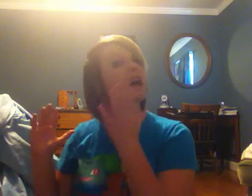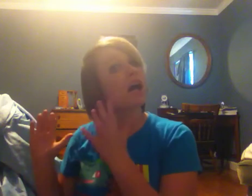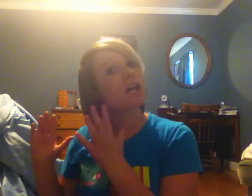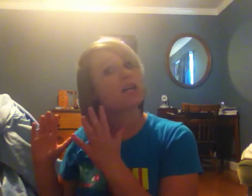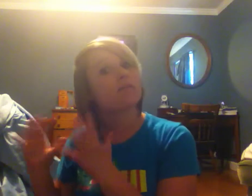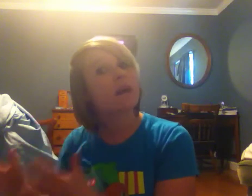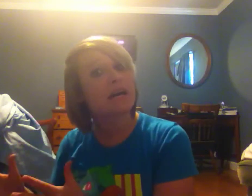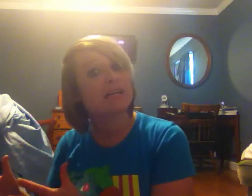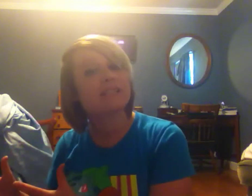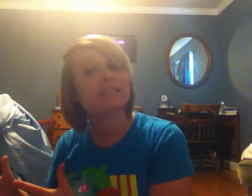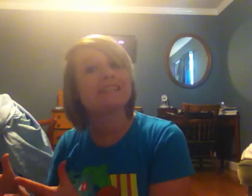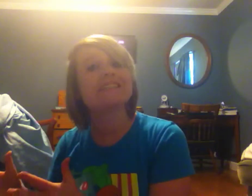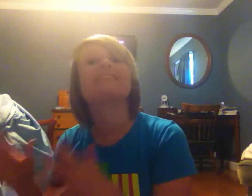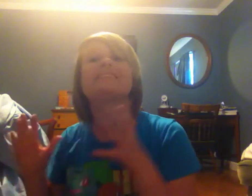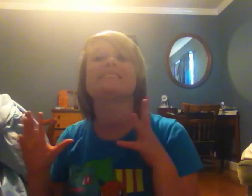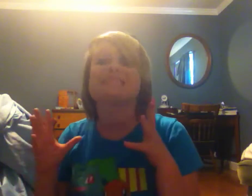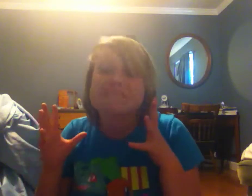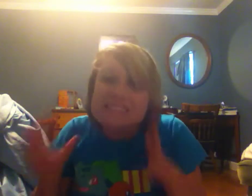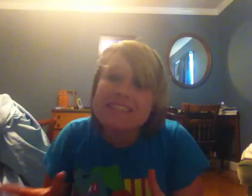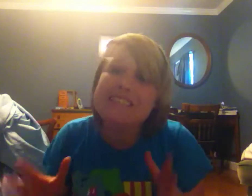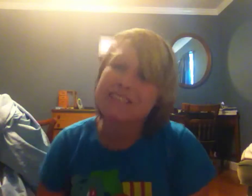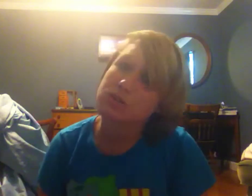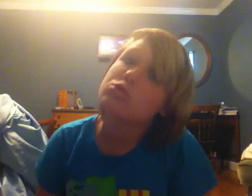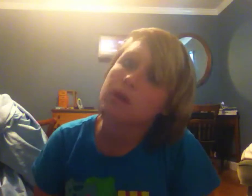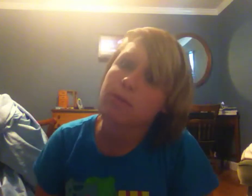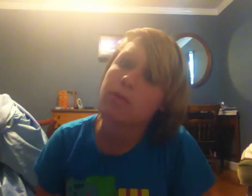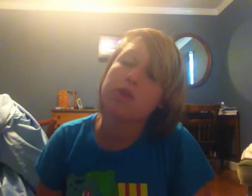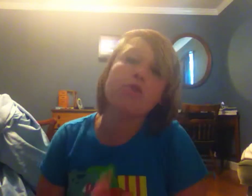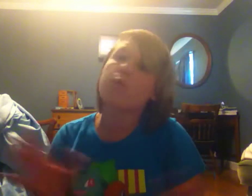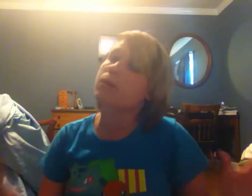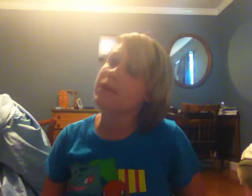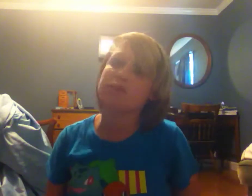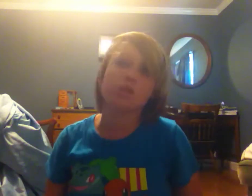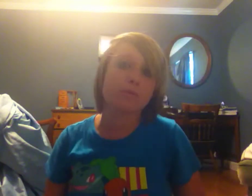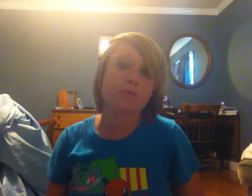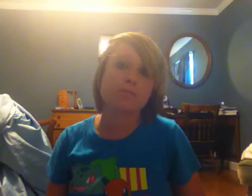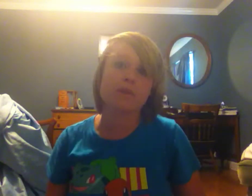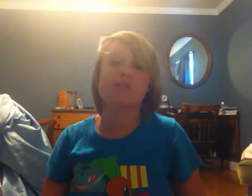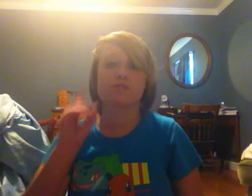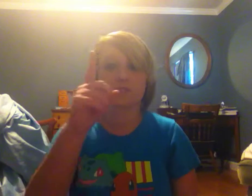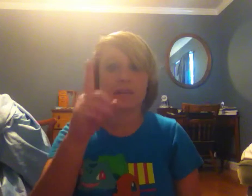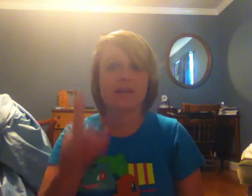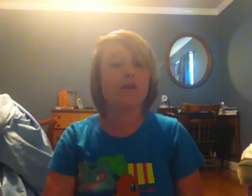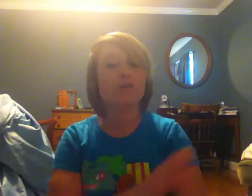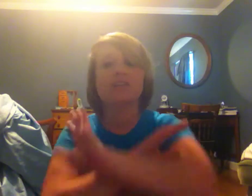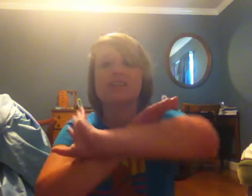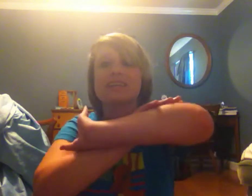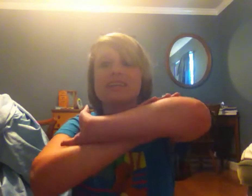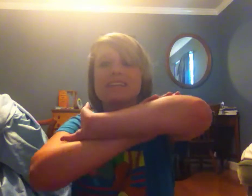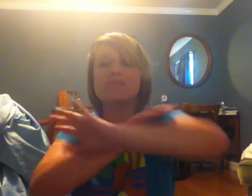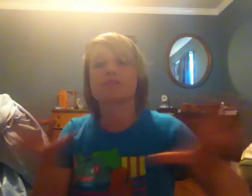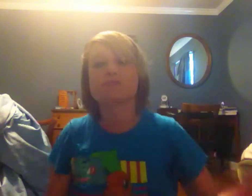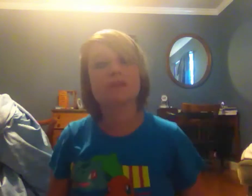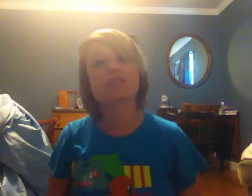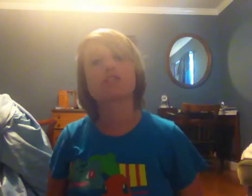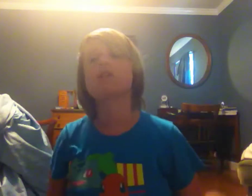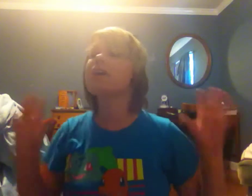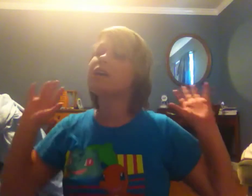not right can really get you in trouble. You don't want to be in trouble on your first day or your first semester